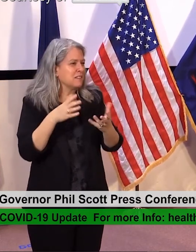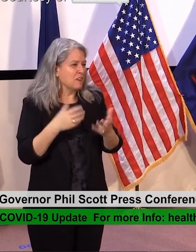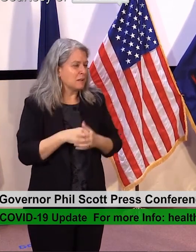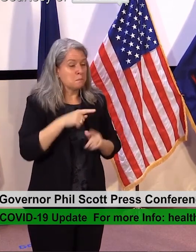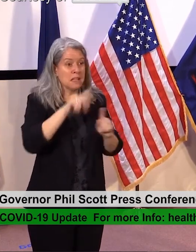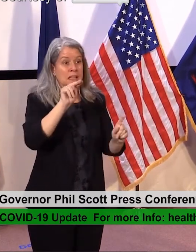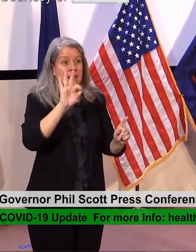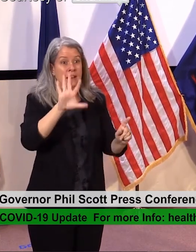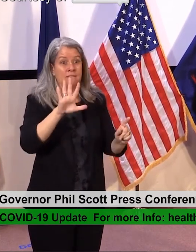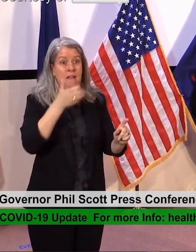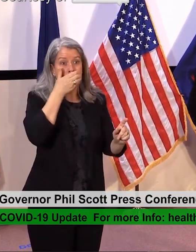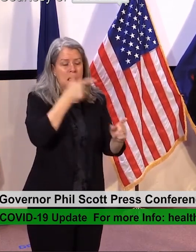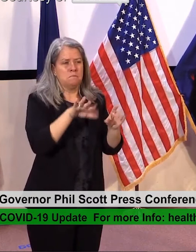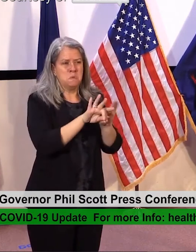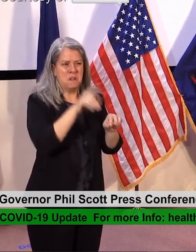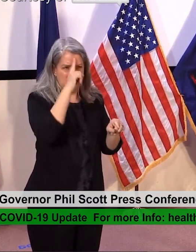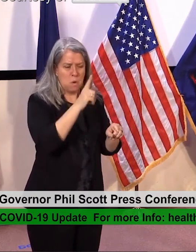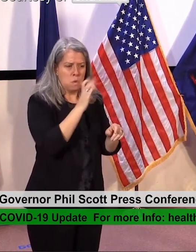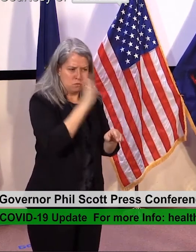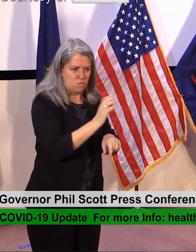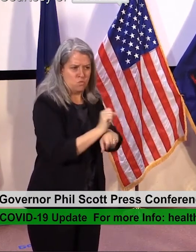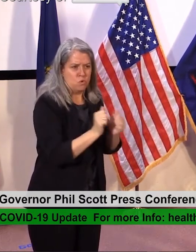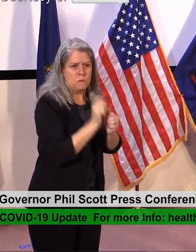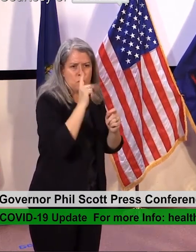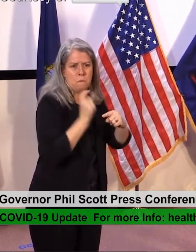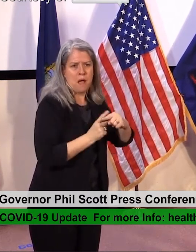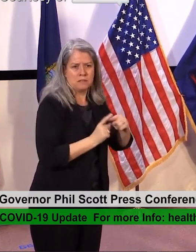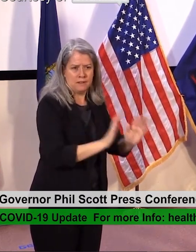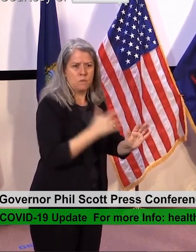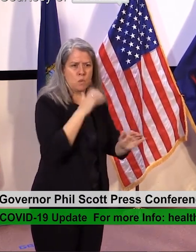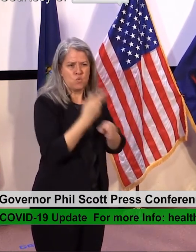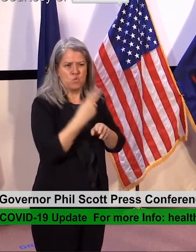All right, thanks. All right, Sean from the Chester Telegraph.